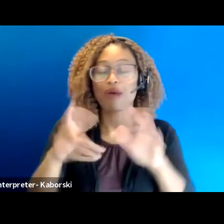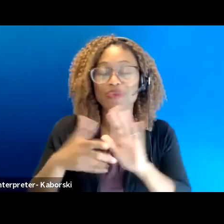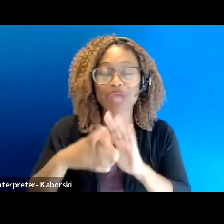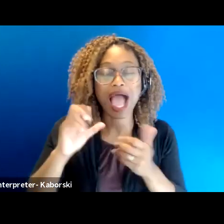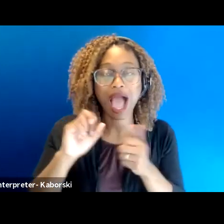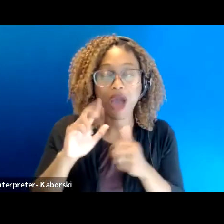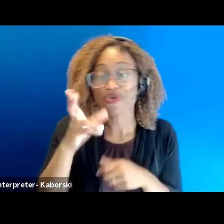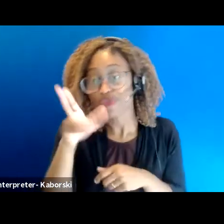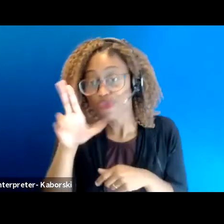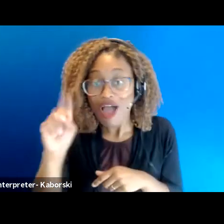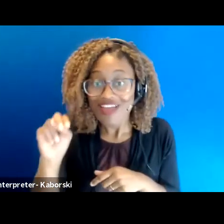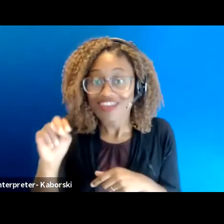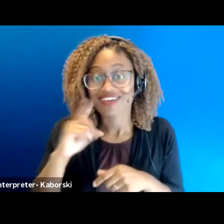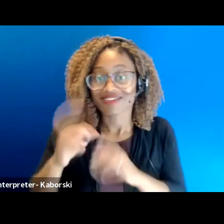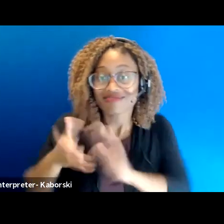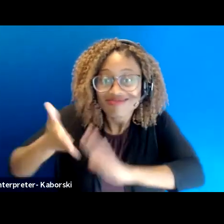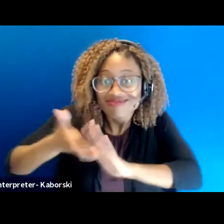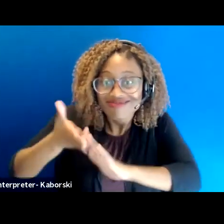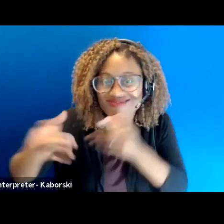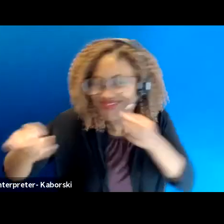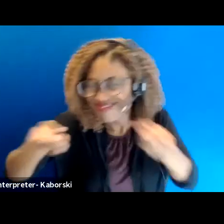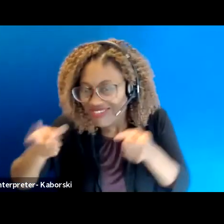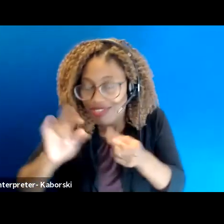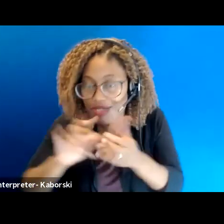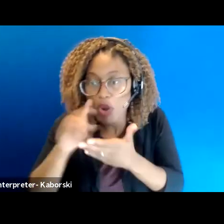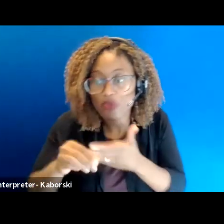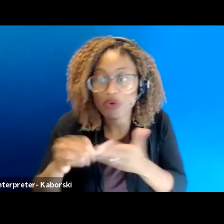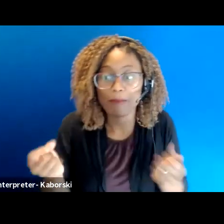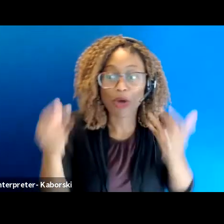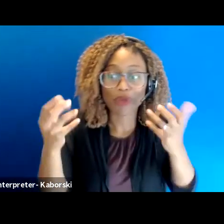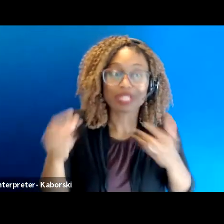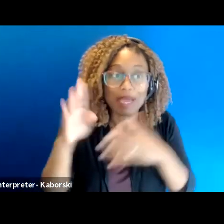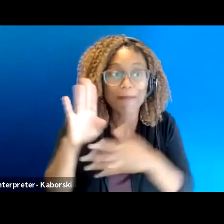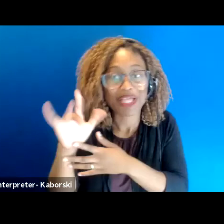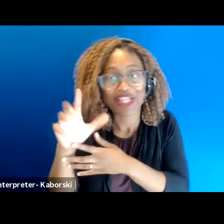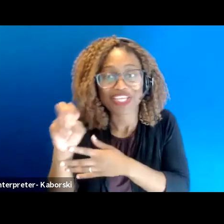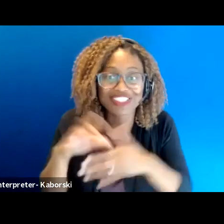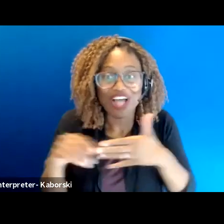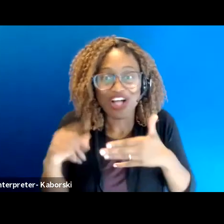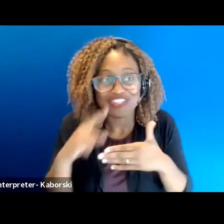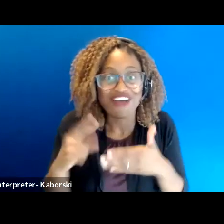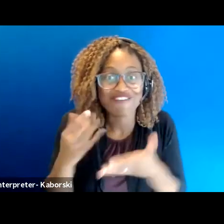the multi-billion dollars in financing that we get.